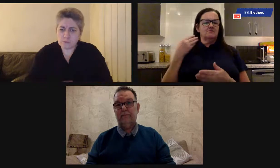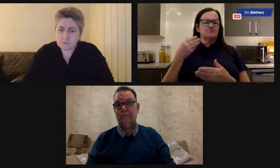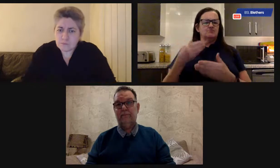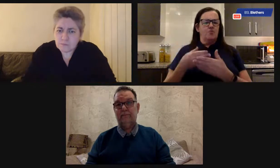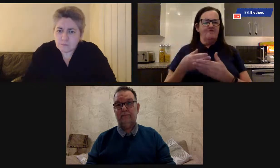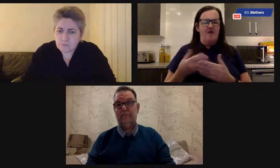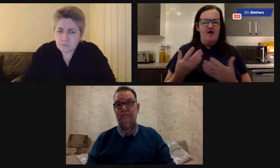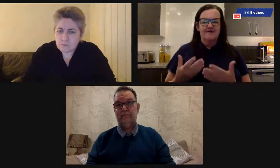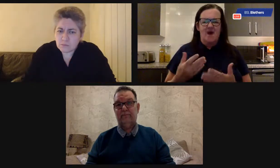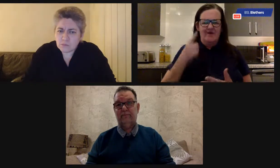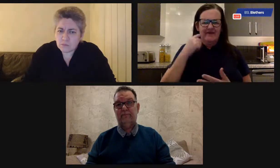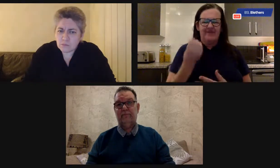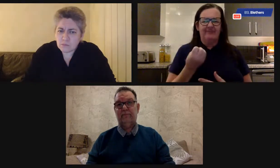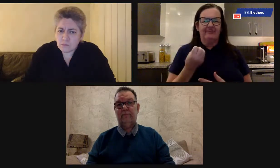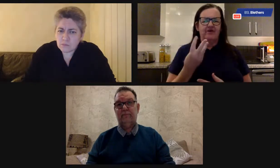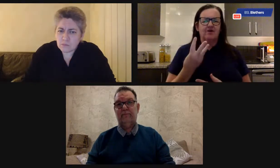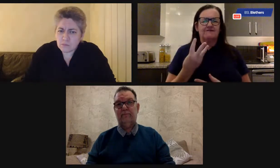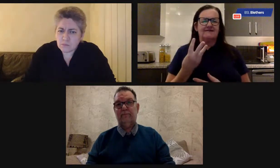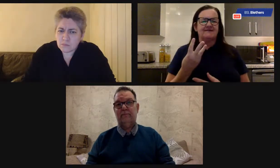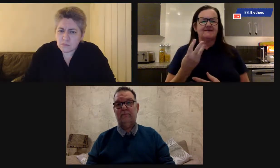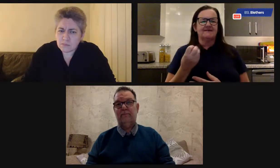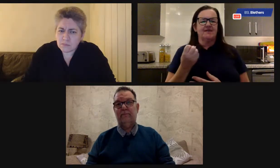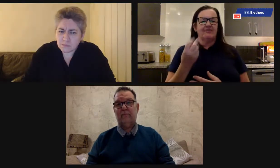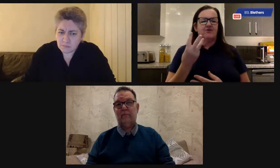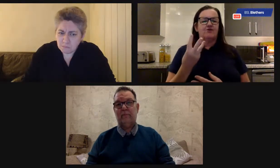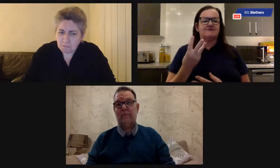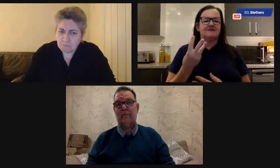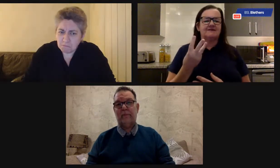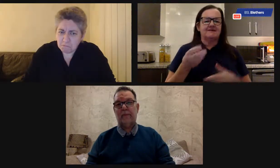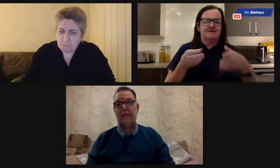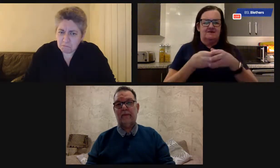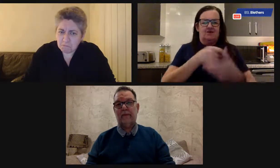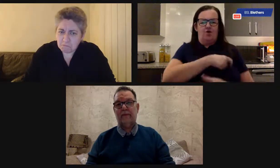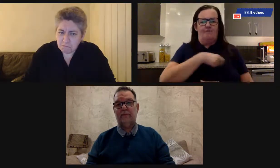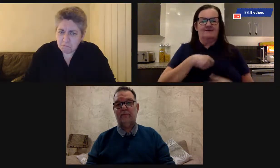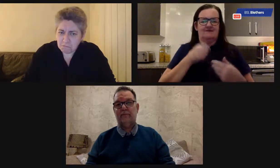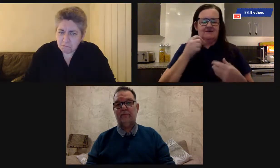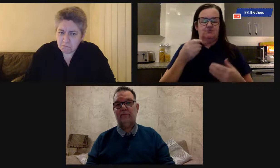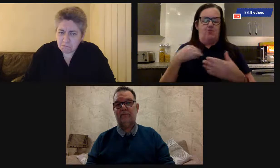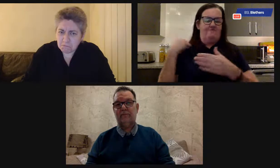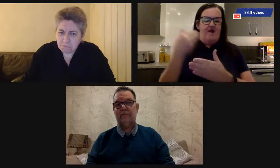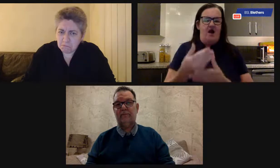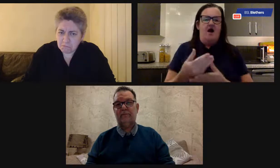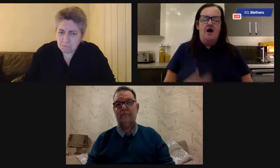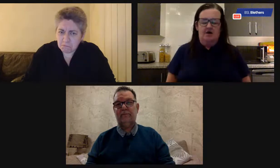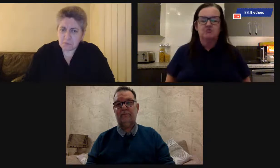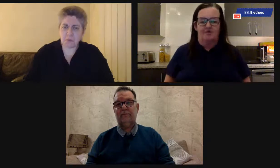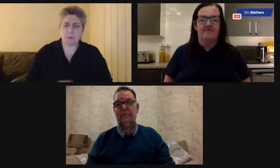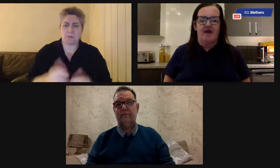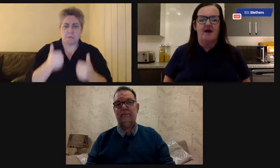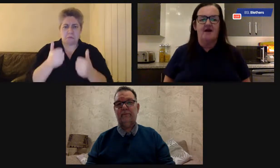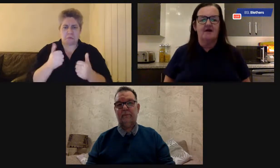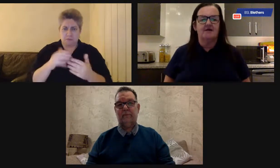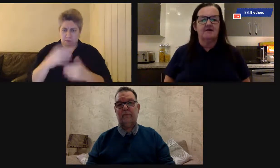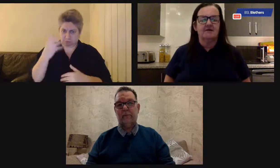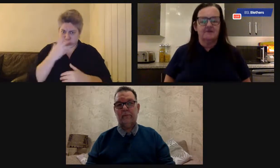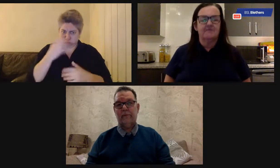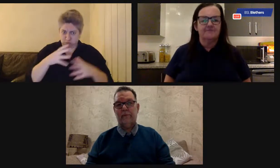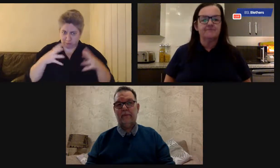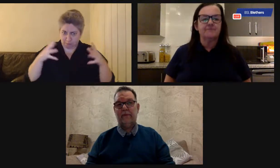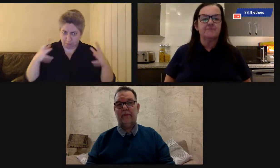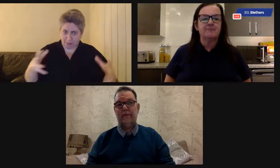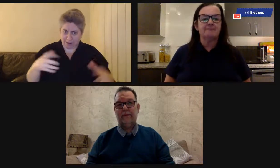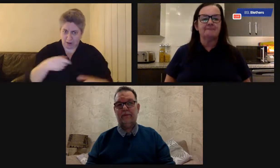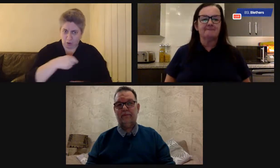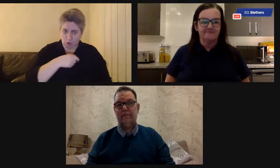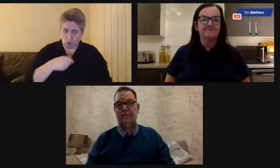members do you have within your team? I think so far there's 13 so far.